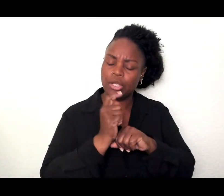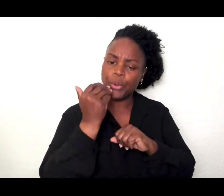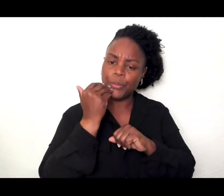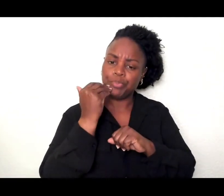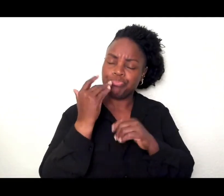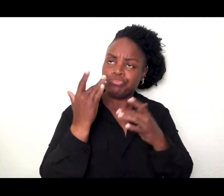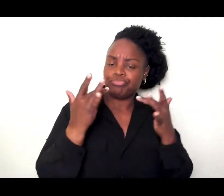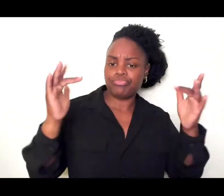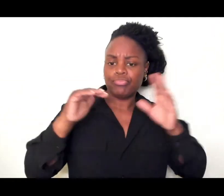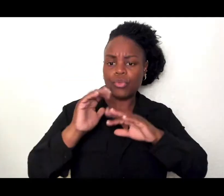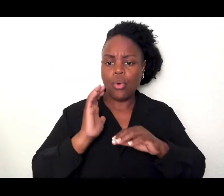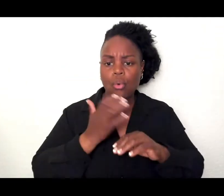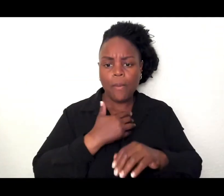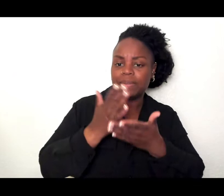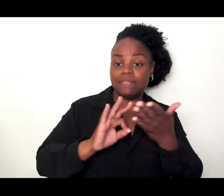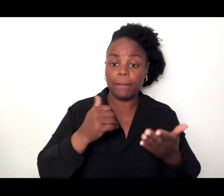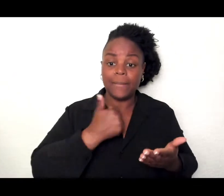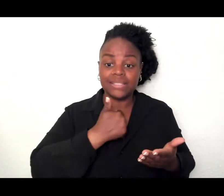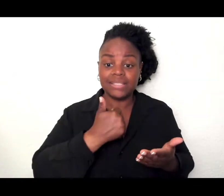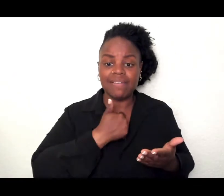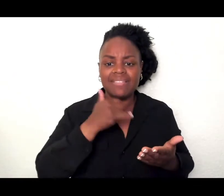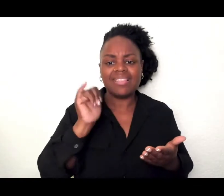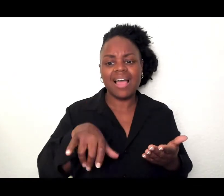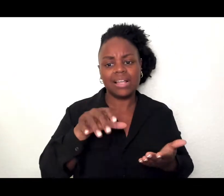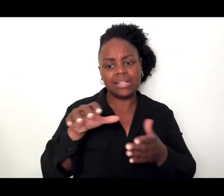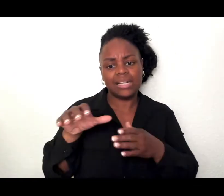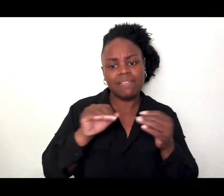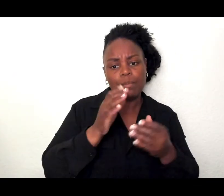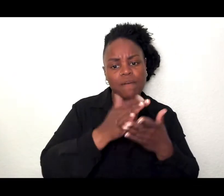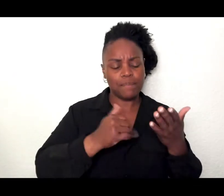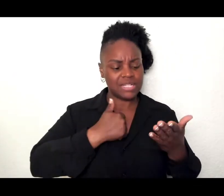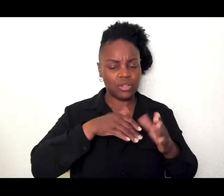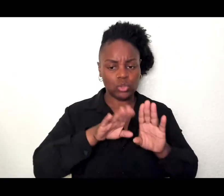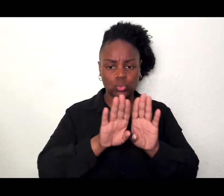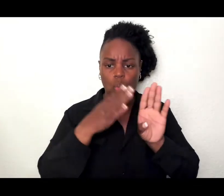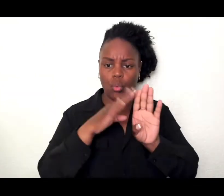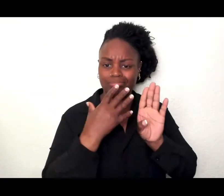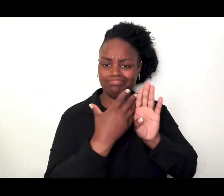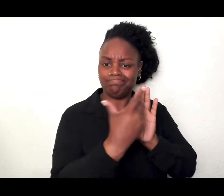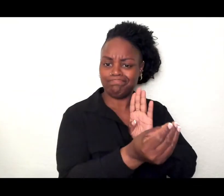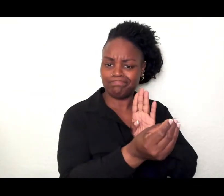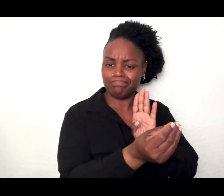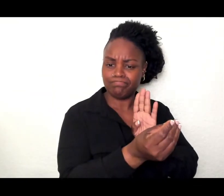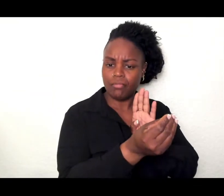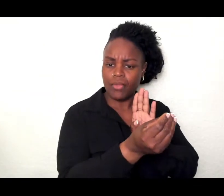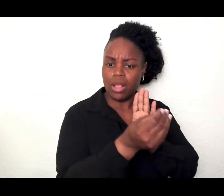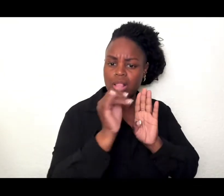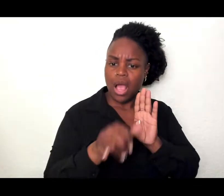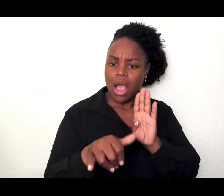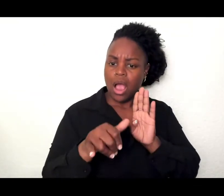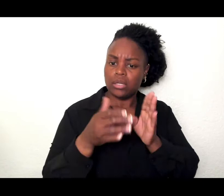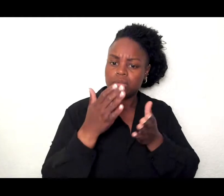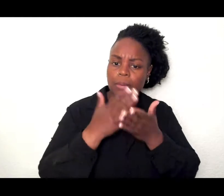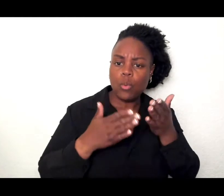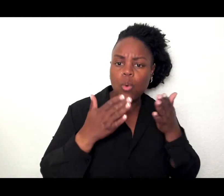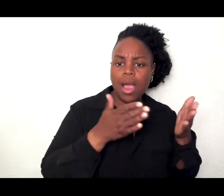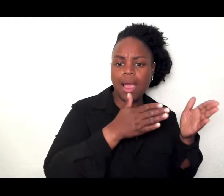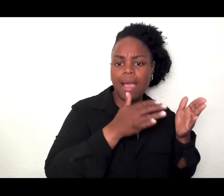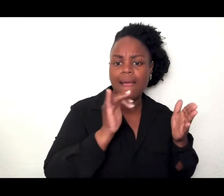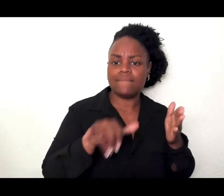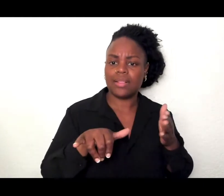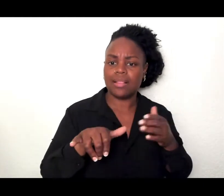passion. And secondly, we're not going to just blow over the fact that, you know, people, in order